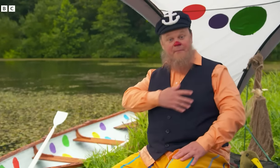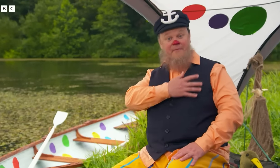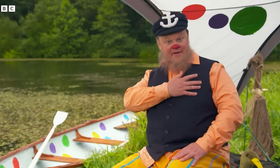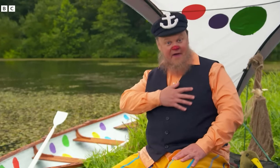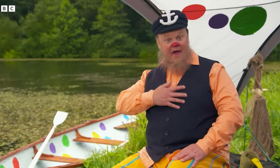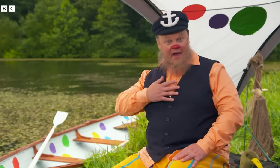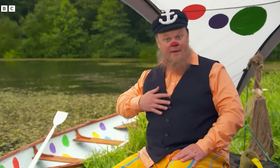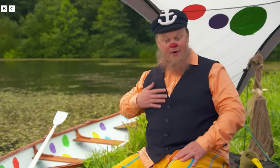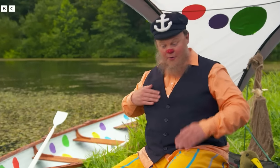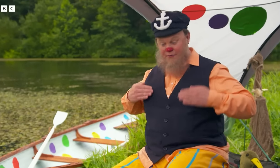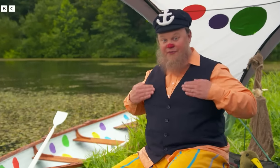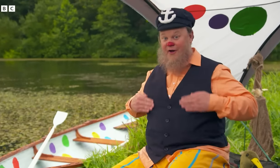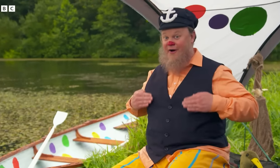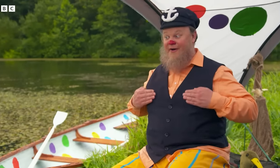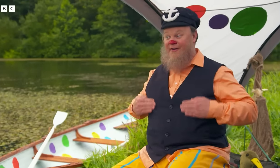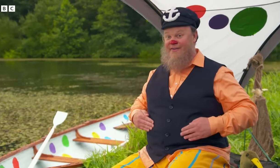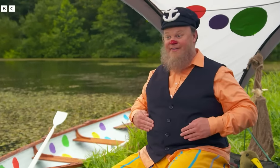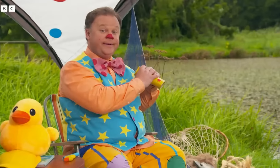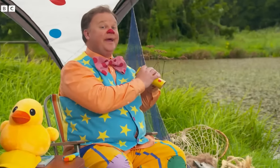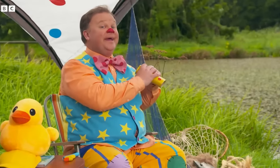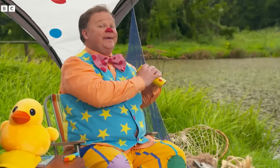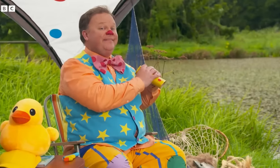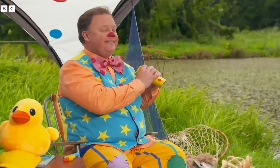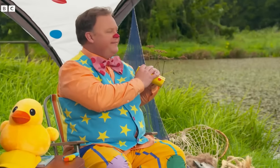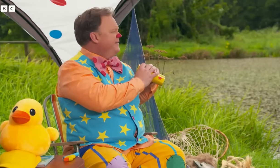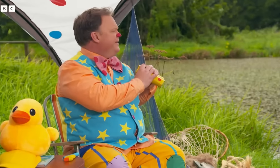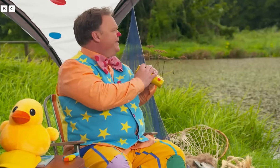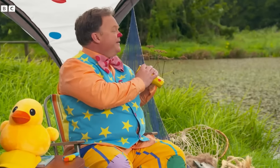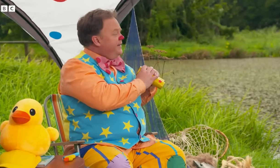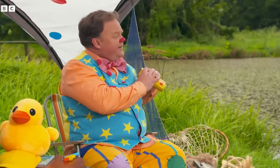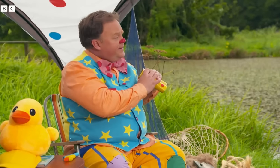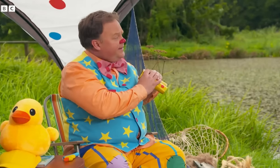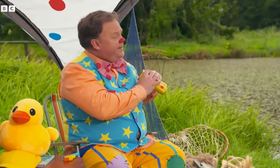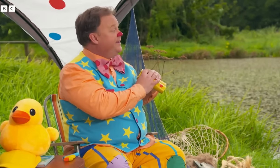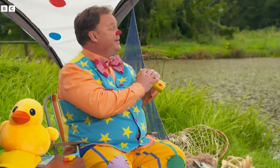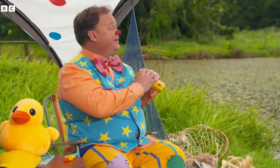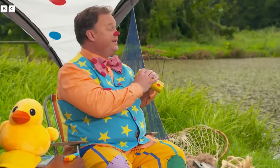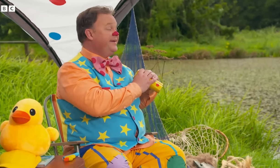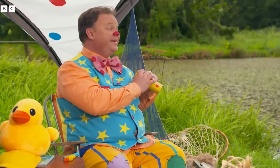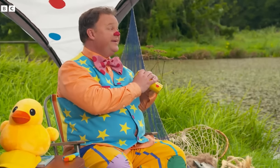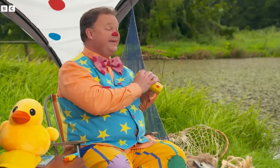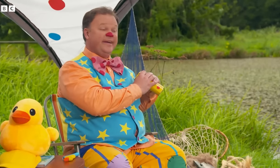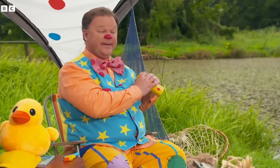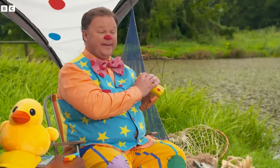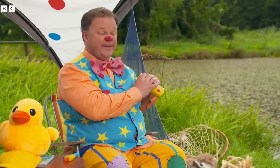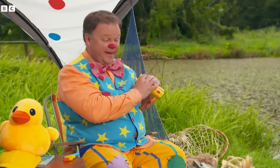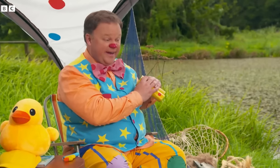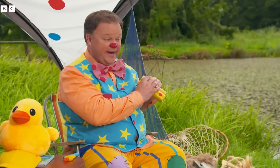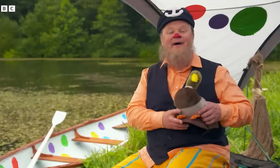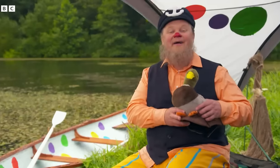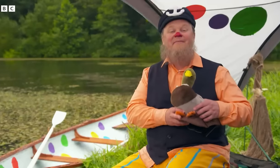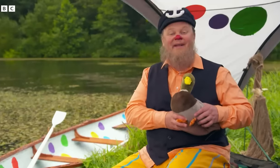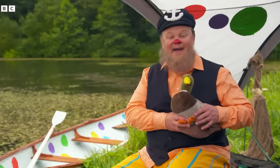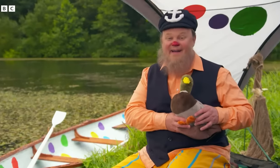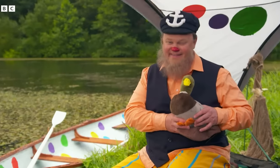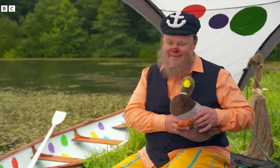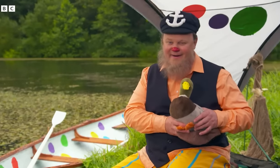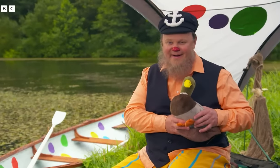some camouflage. Ooh, what's that, Fisherman Tumble? Well, I'm glad you